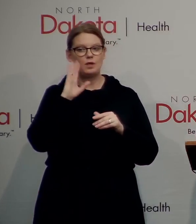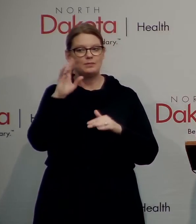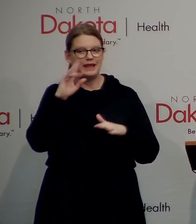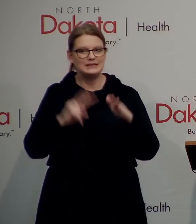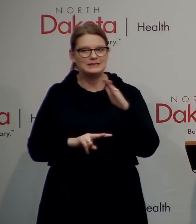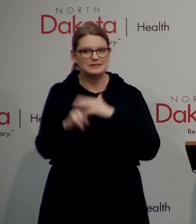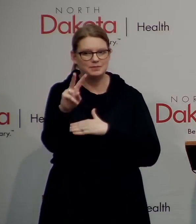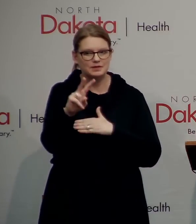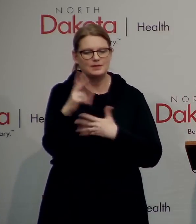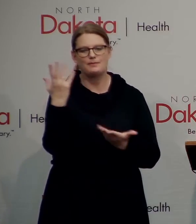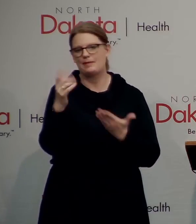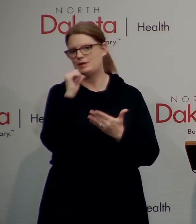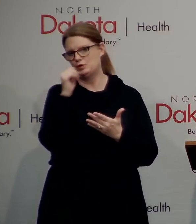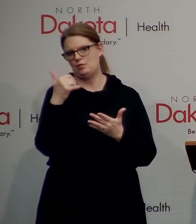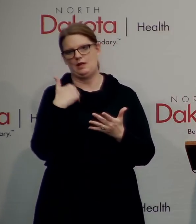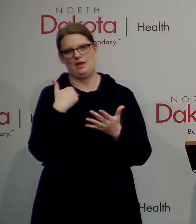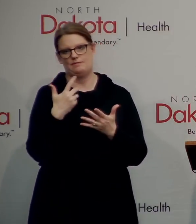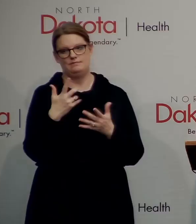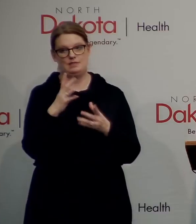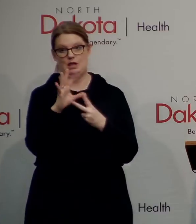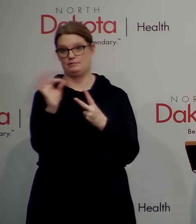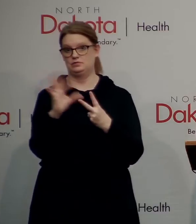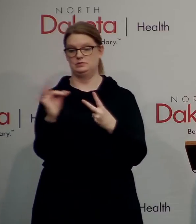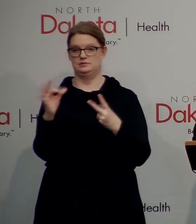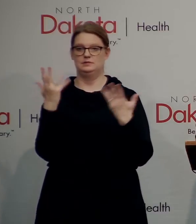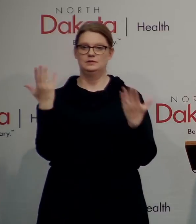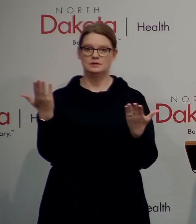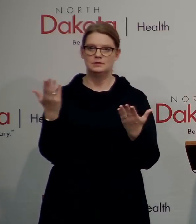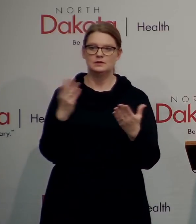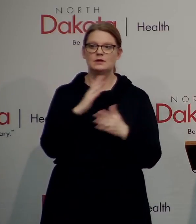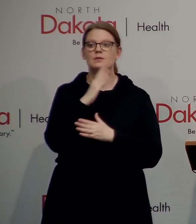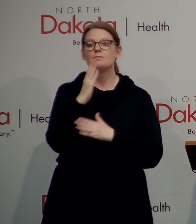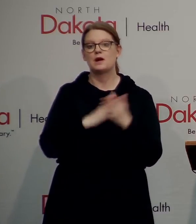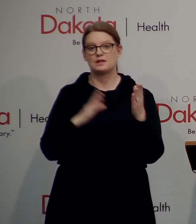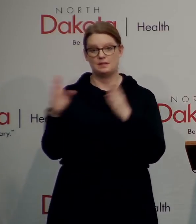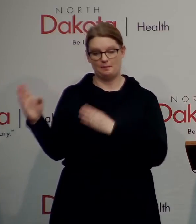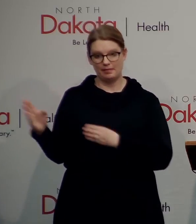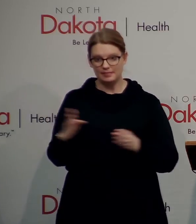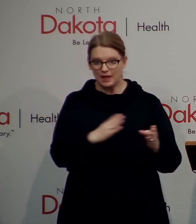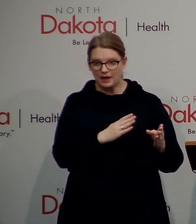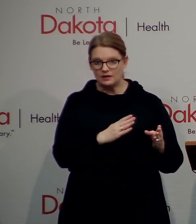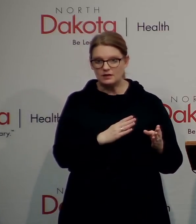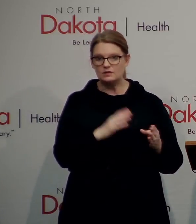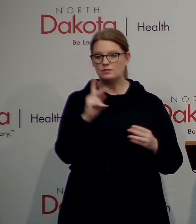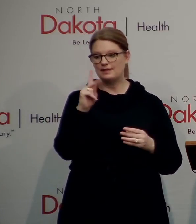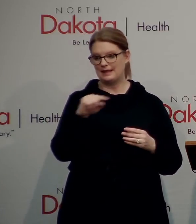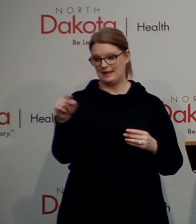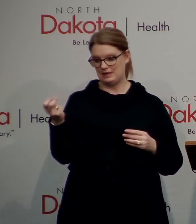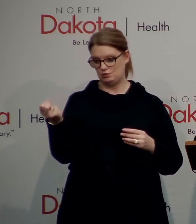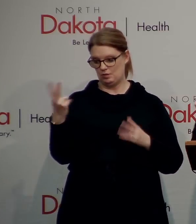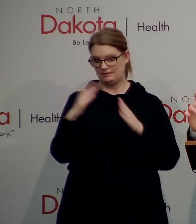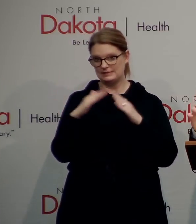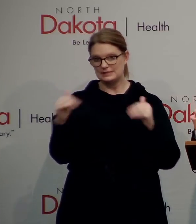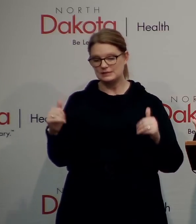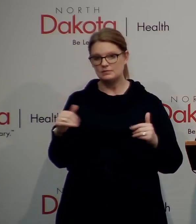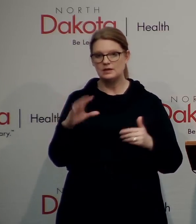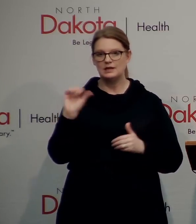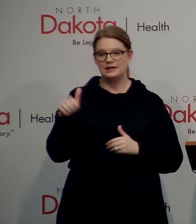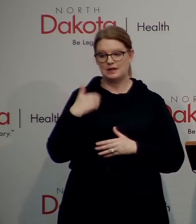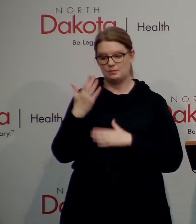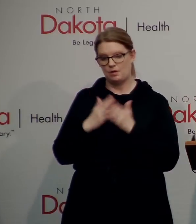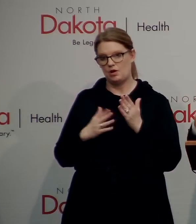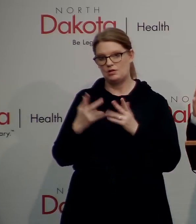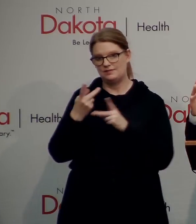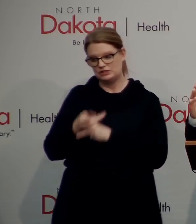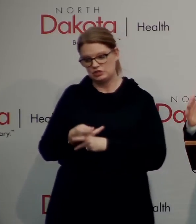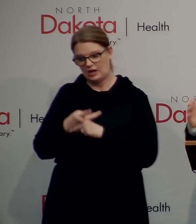when we may not have as much capacity. And one of the things as part of the planning that we're doing with the K-12 system, because another component of child